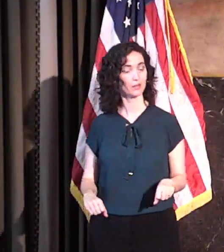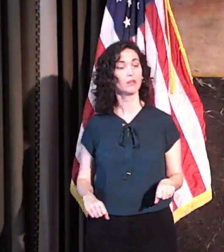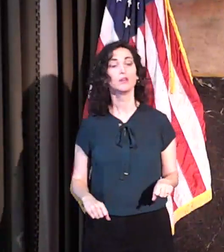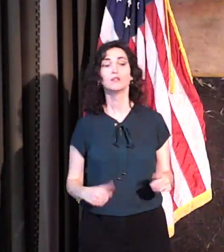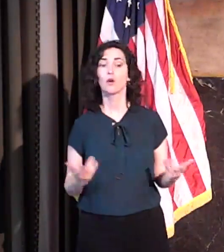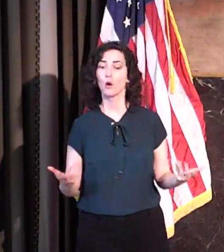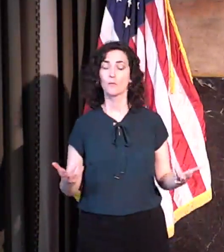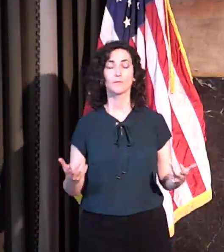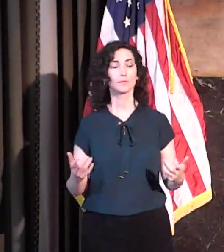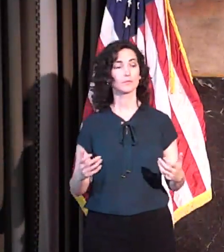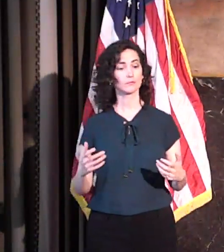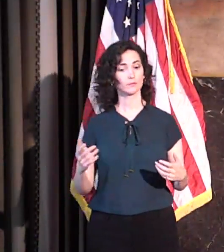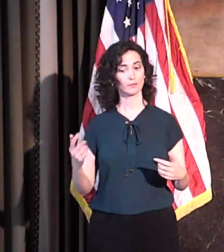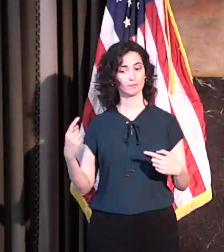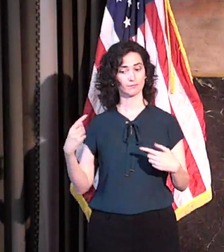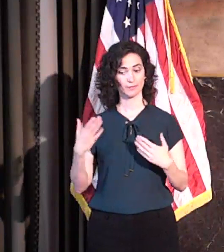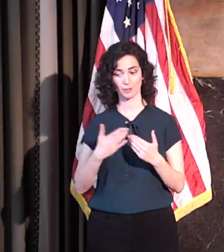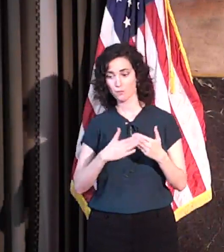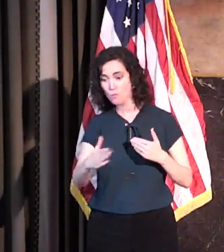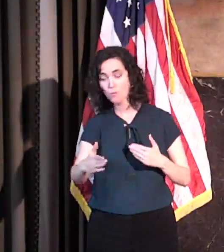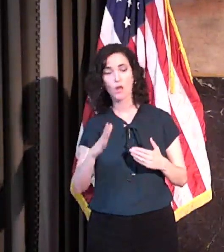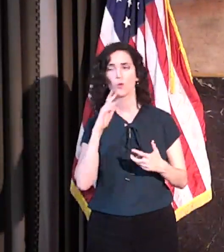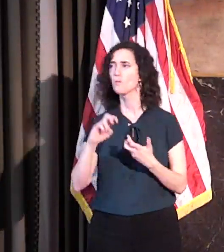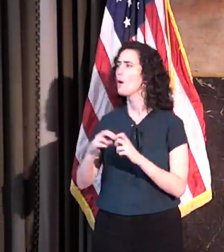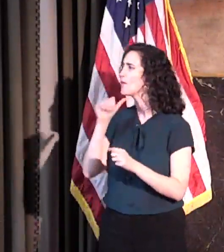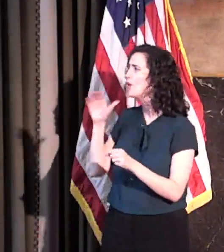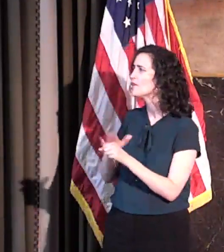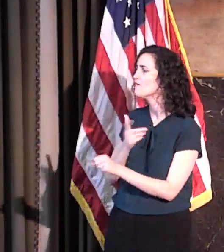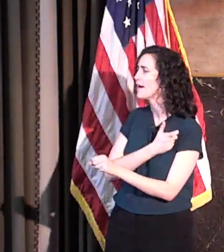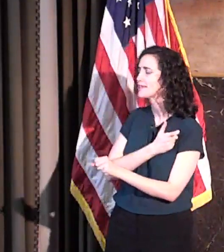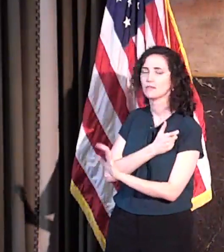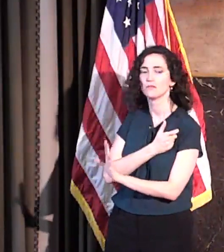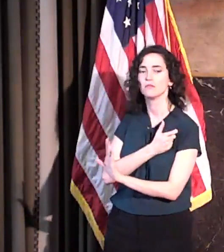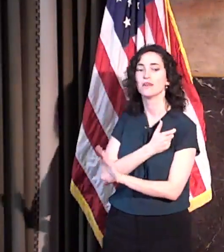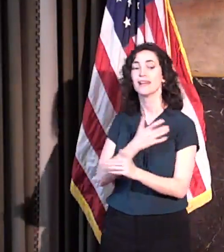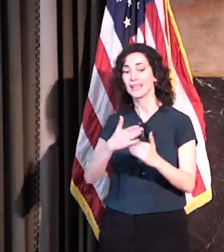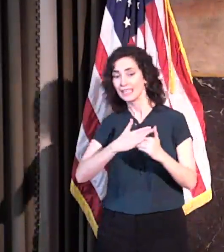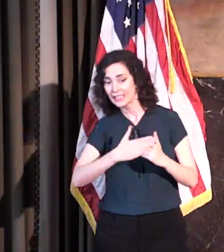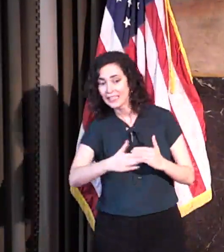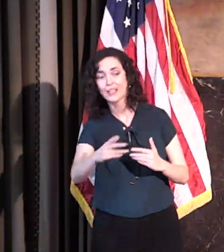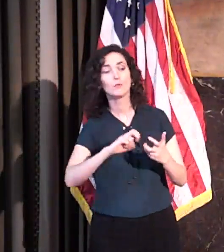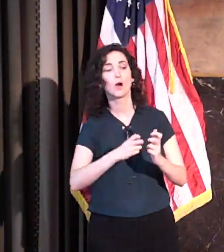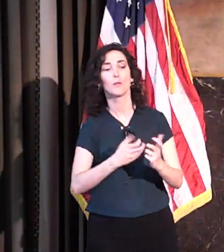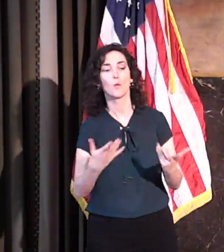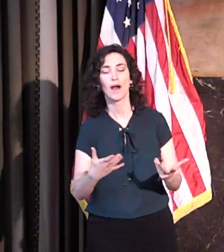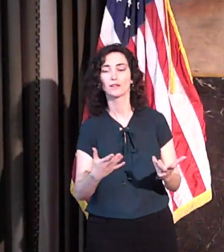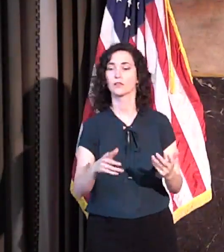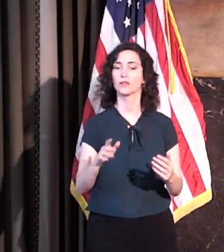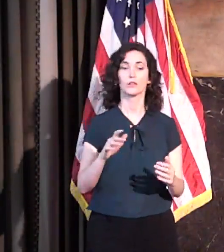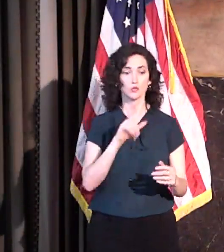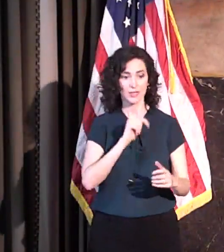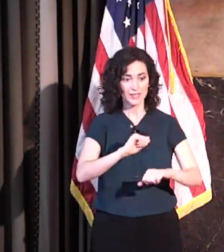having supply that limits us. It's going to be an issue of how well we're reaching people in the state and how comfortable people in the state feel.